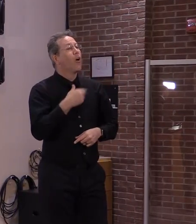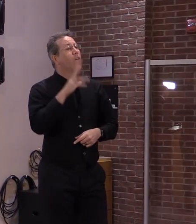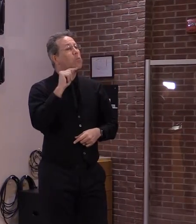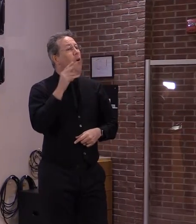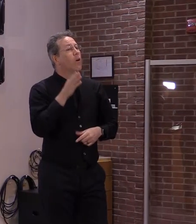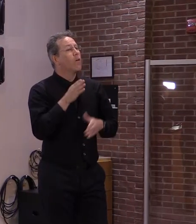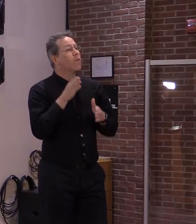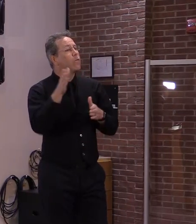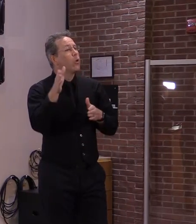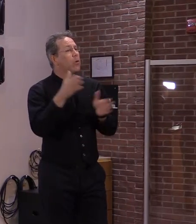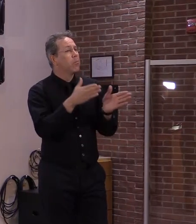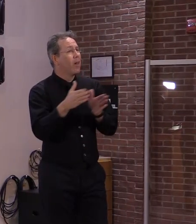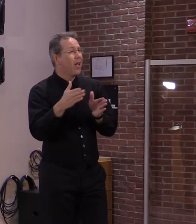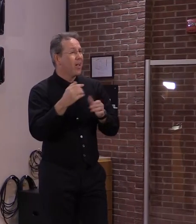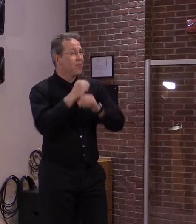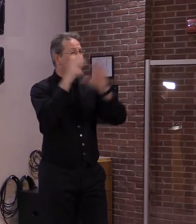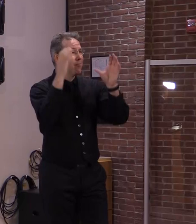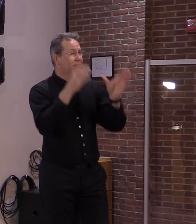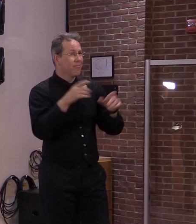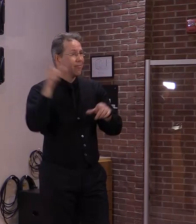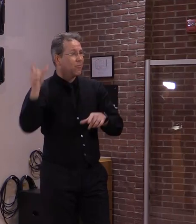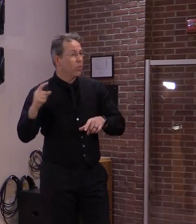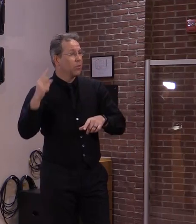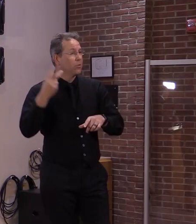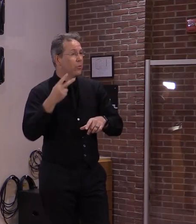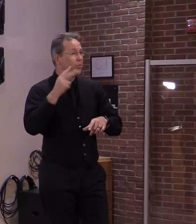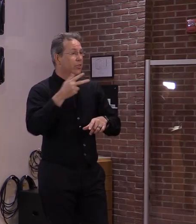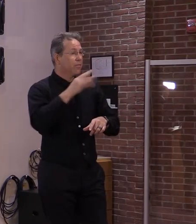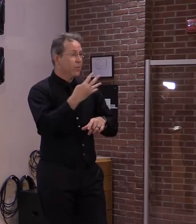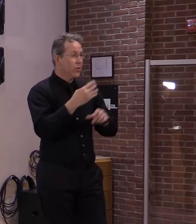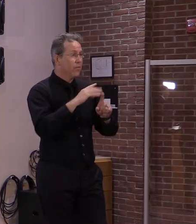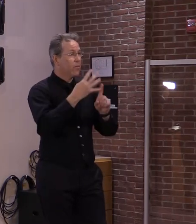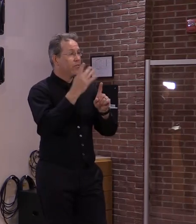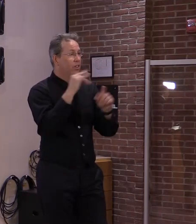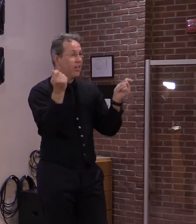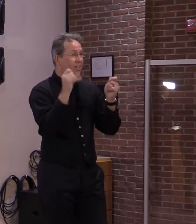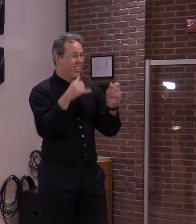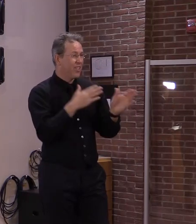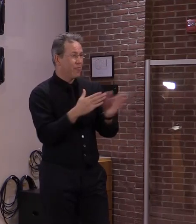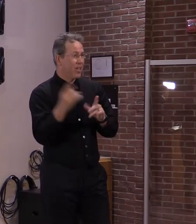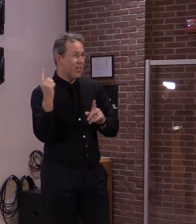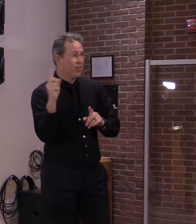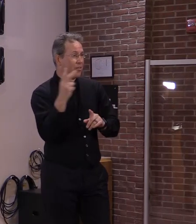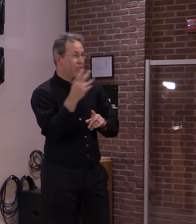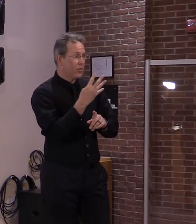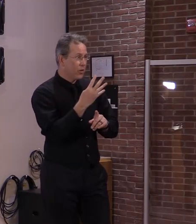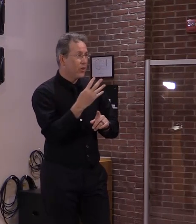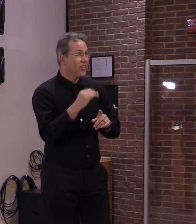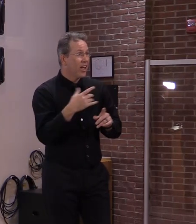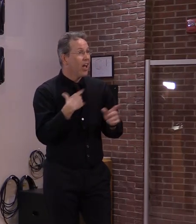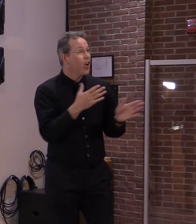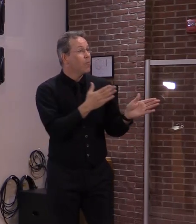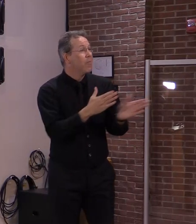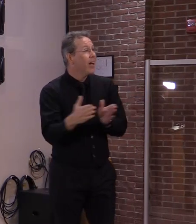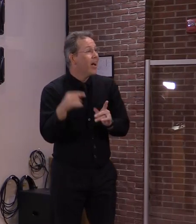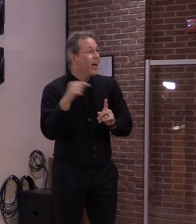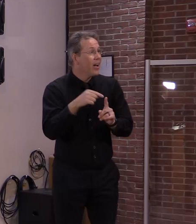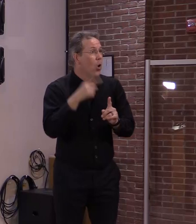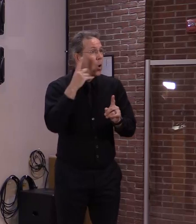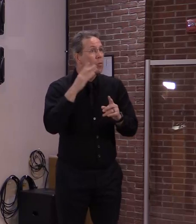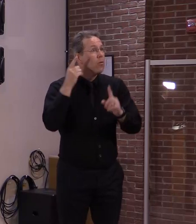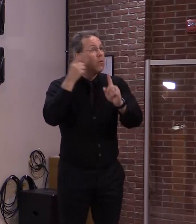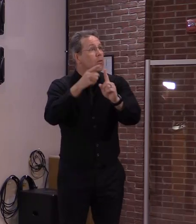And by the 4th of July, we hope to lift everything. So there won't be a mask mandate at that point in